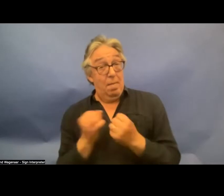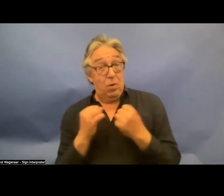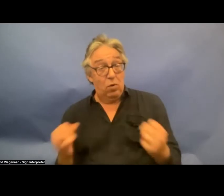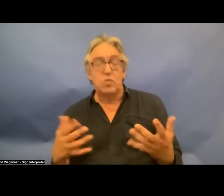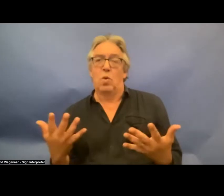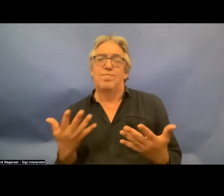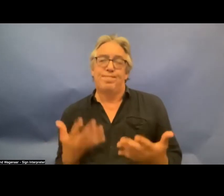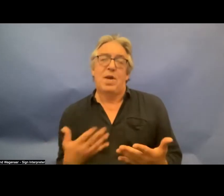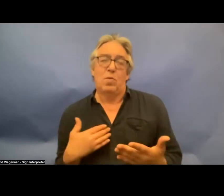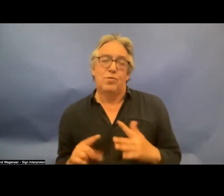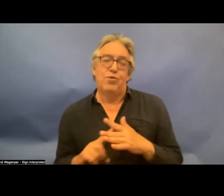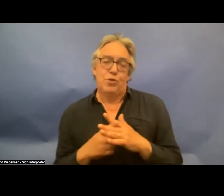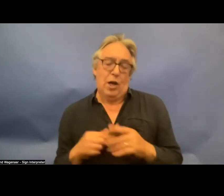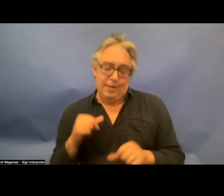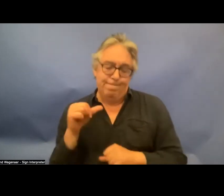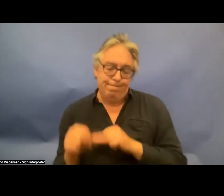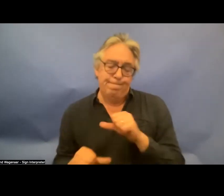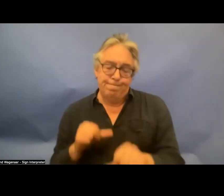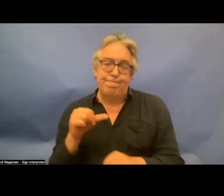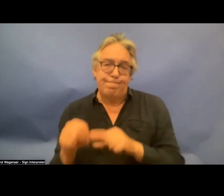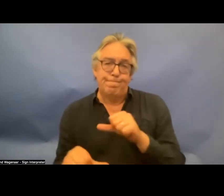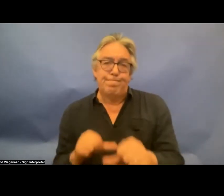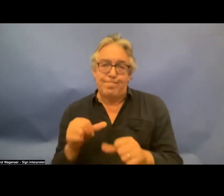starts. So when you start talking about work, we're excluding